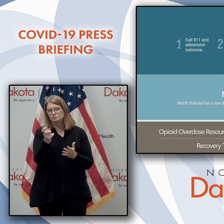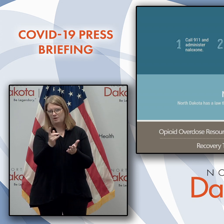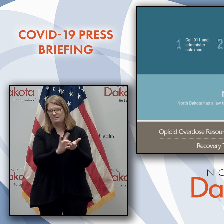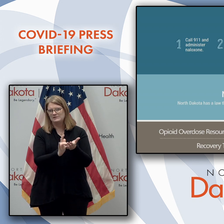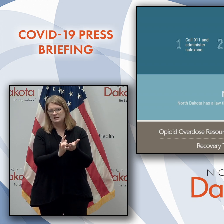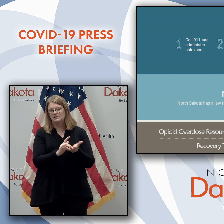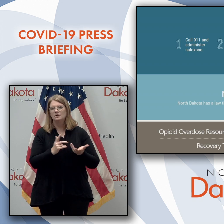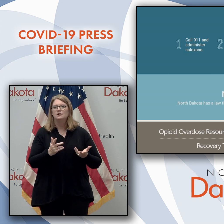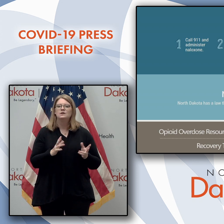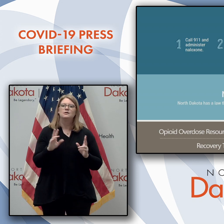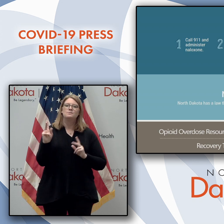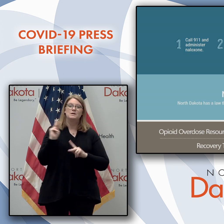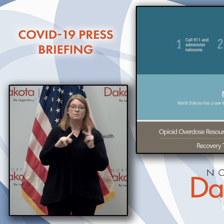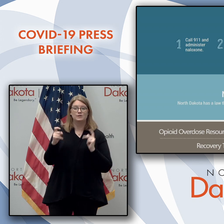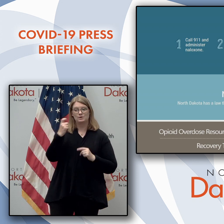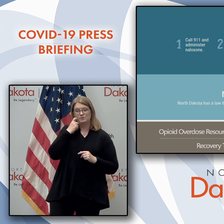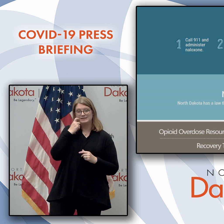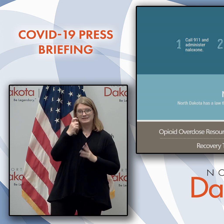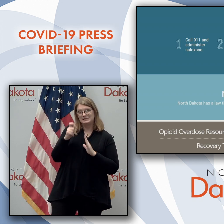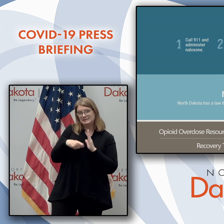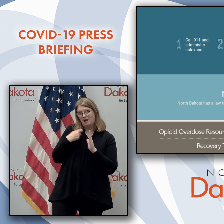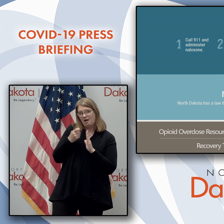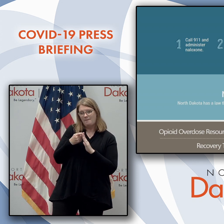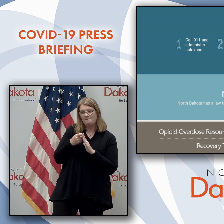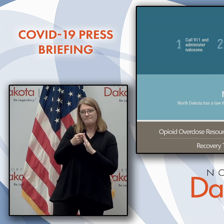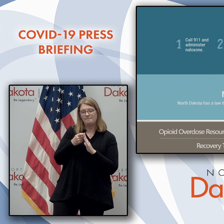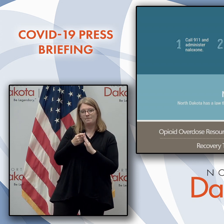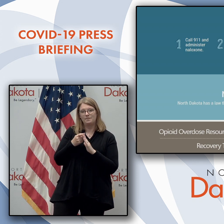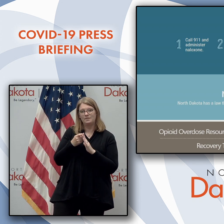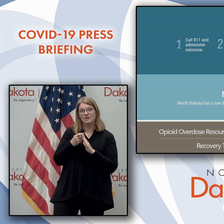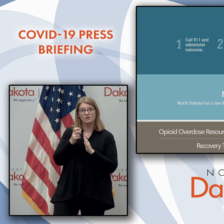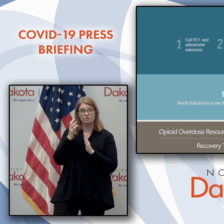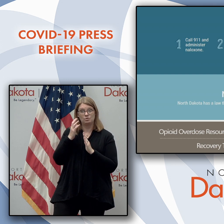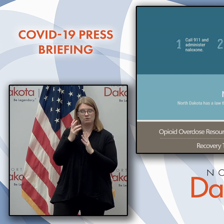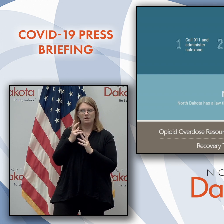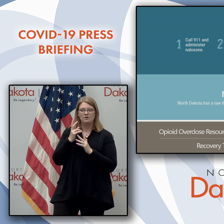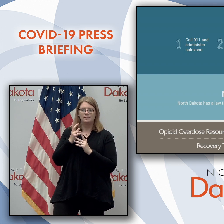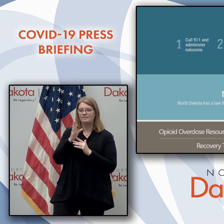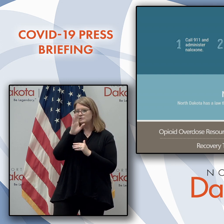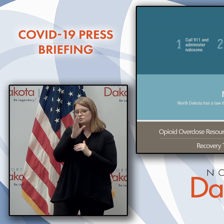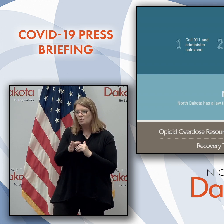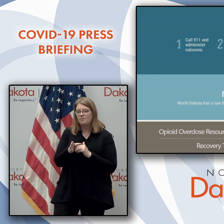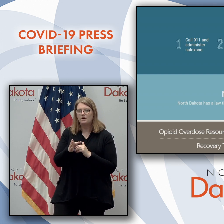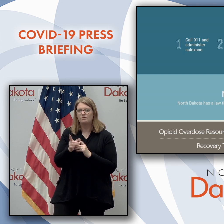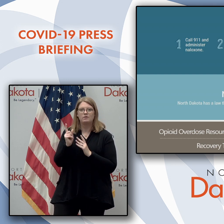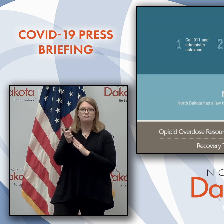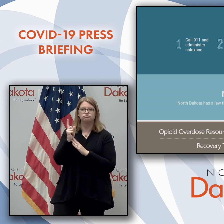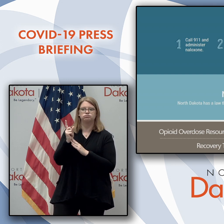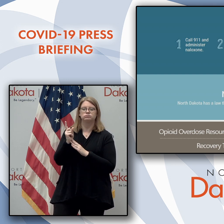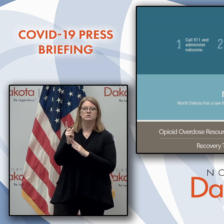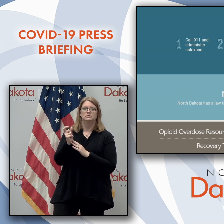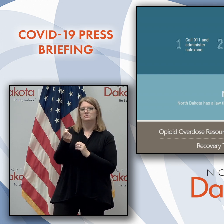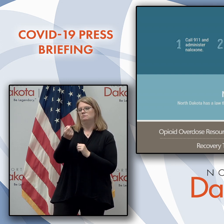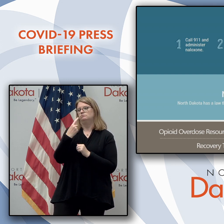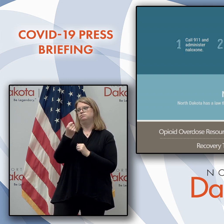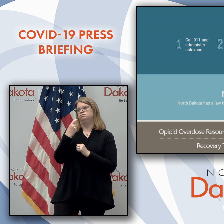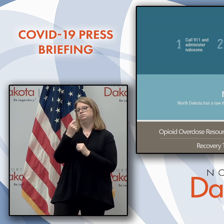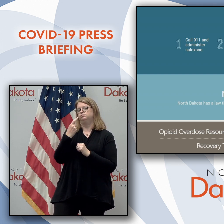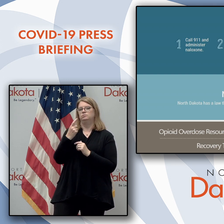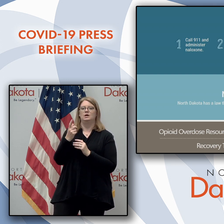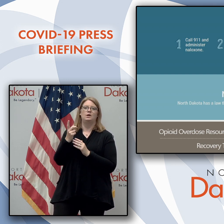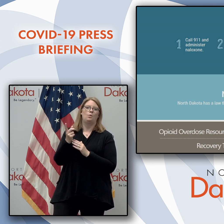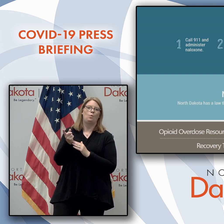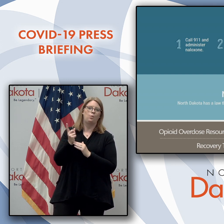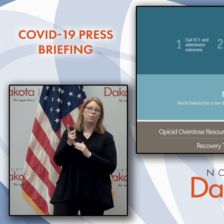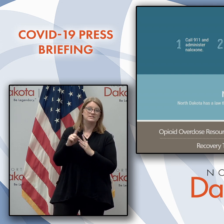medication, people with a recent period of time where they've been off of opioids and again are in our back because it's easy to overdose coming